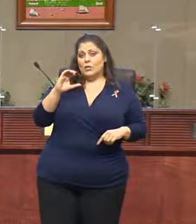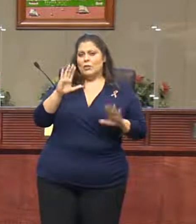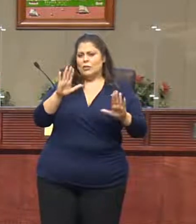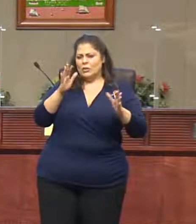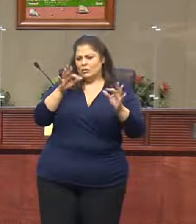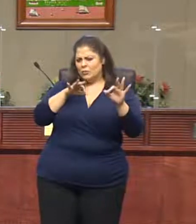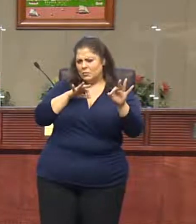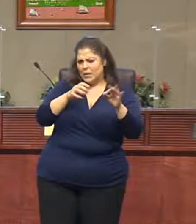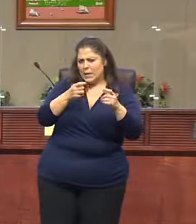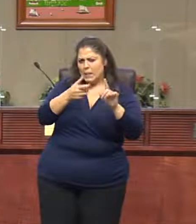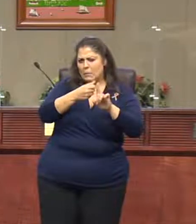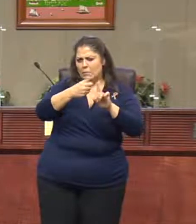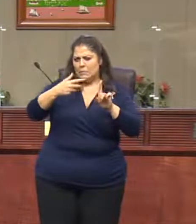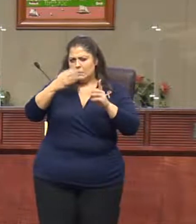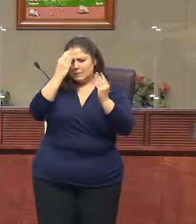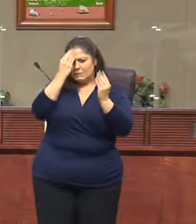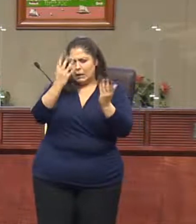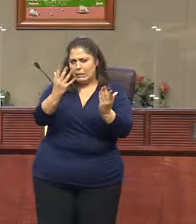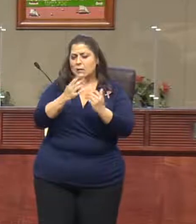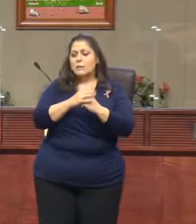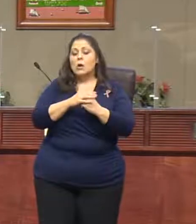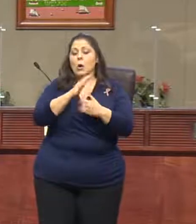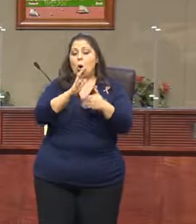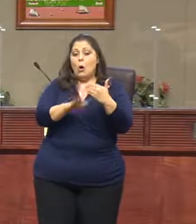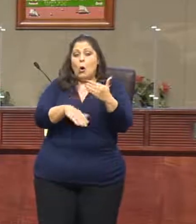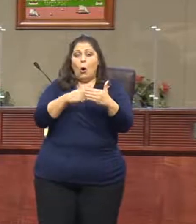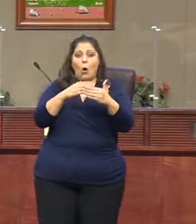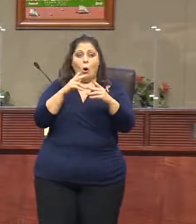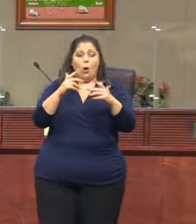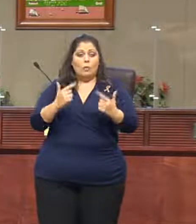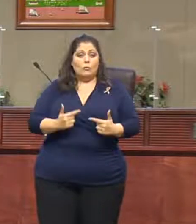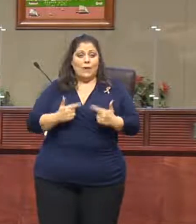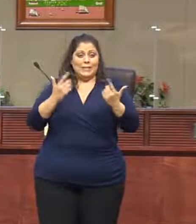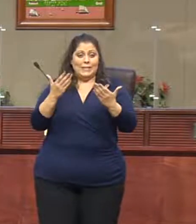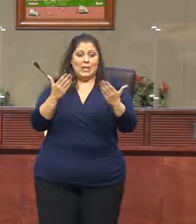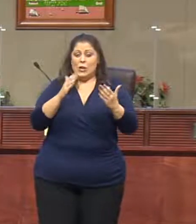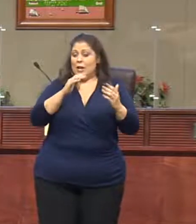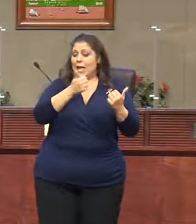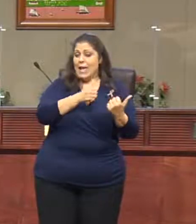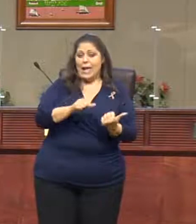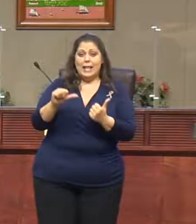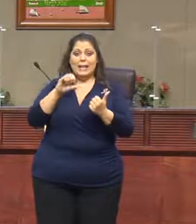data, of all our residents, including all ages,